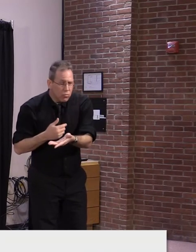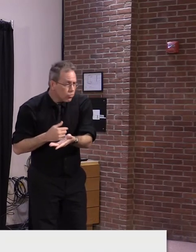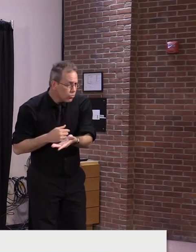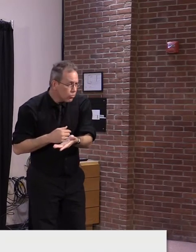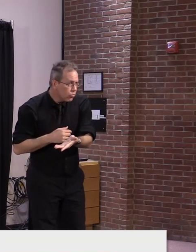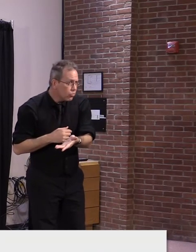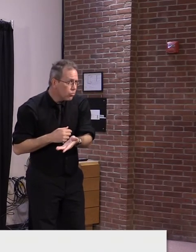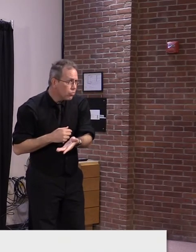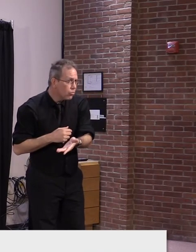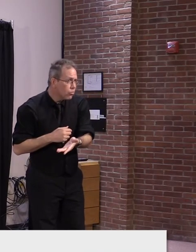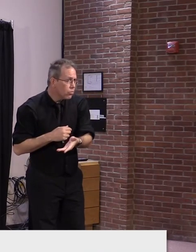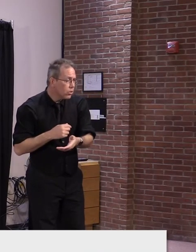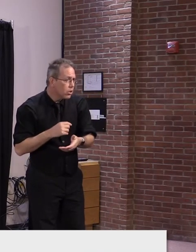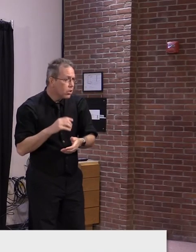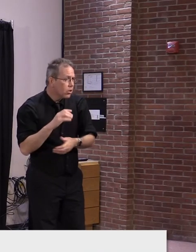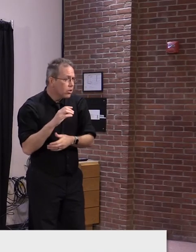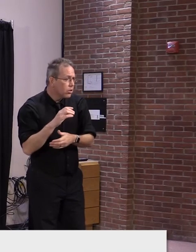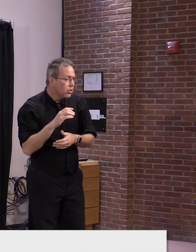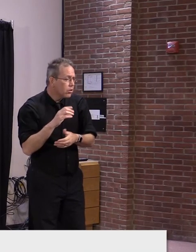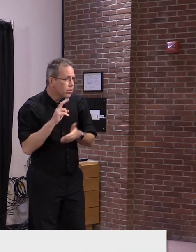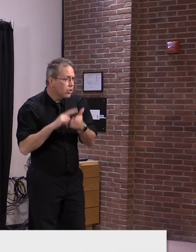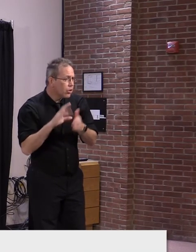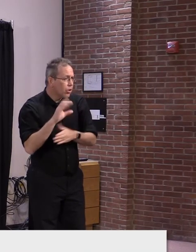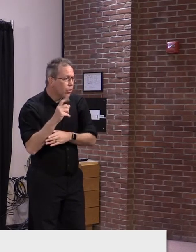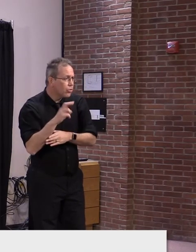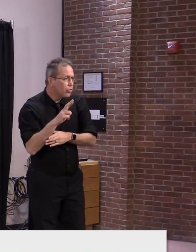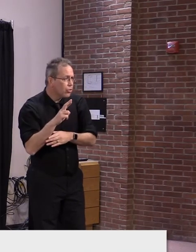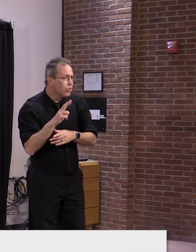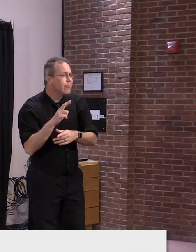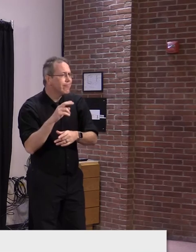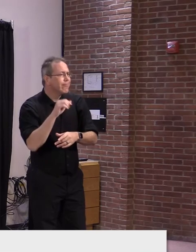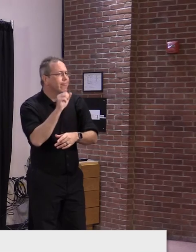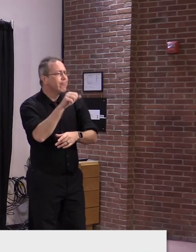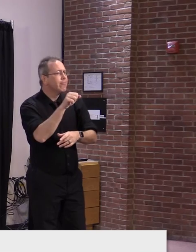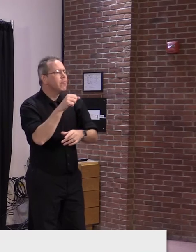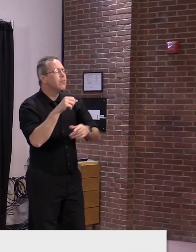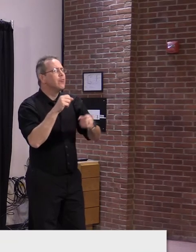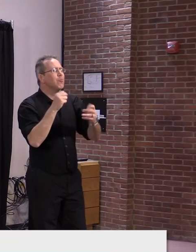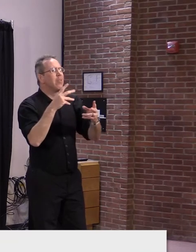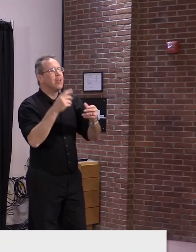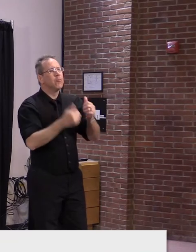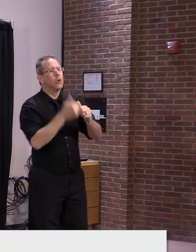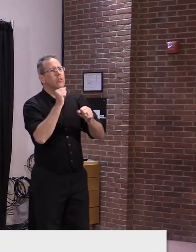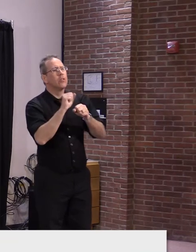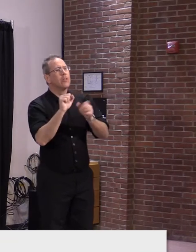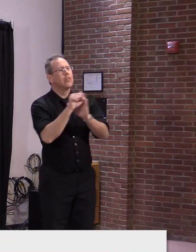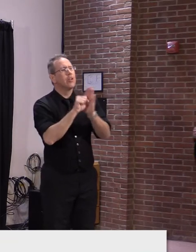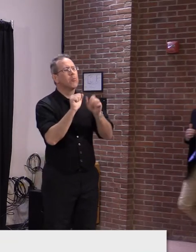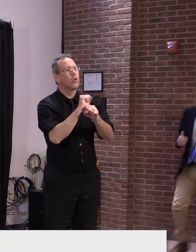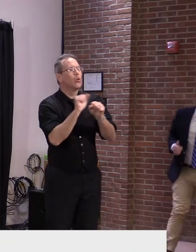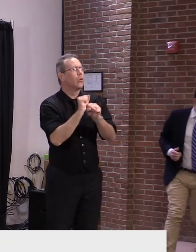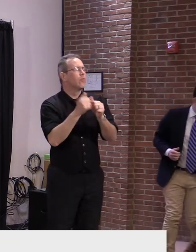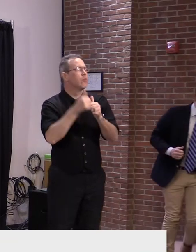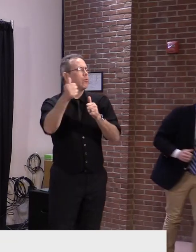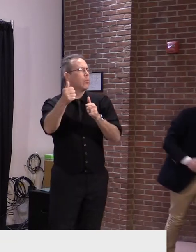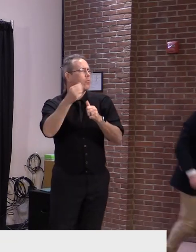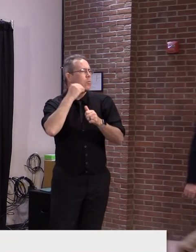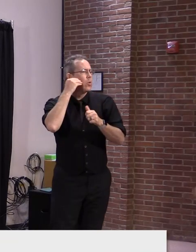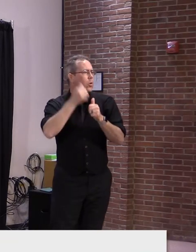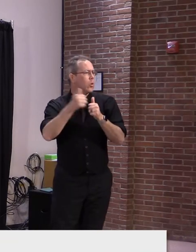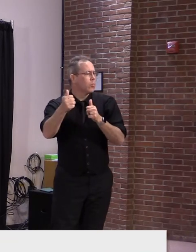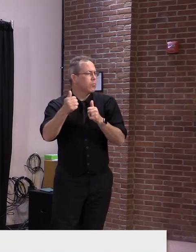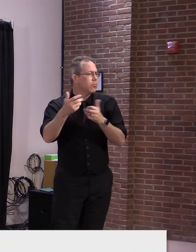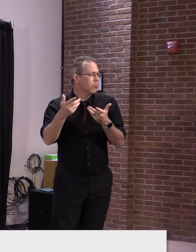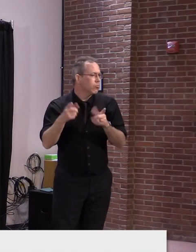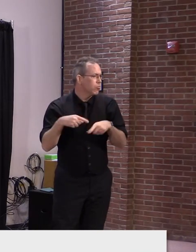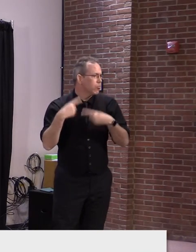Sure. So, as the governor said, many workers do have a telework, remote work plan. Those were worked on